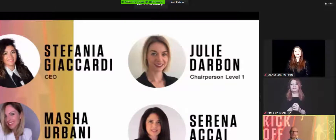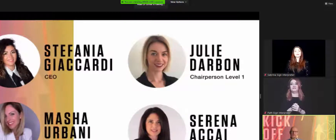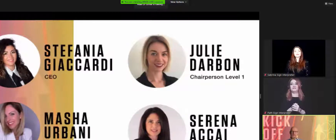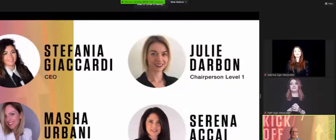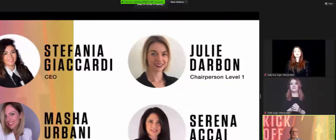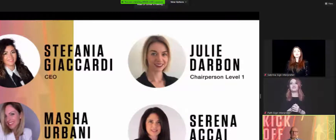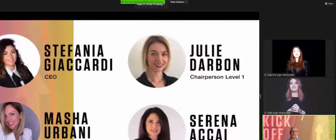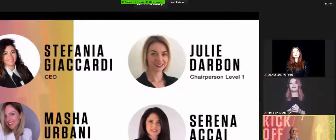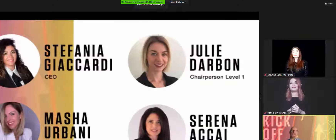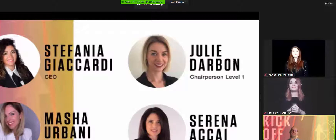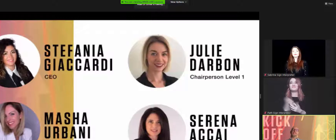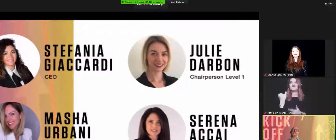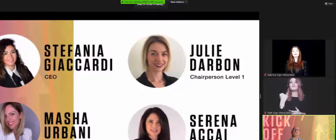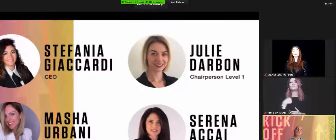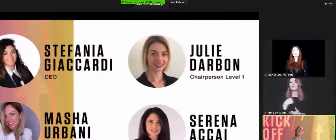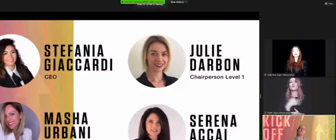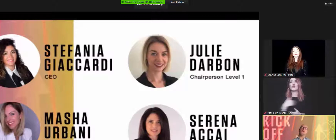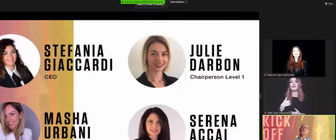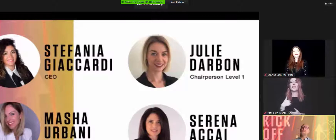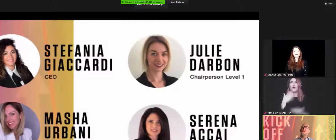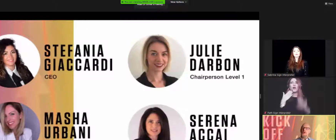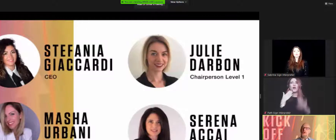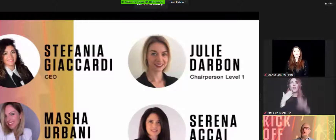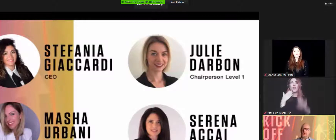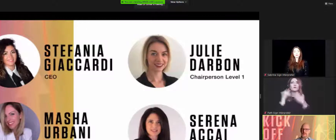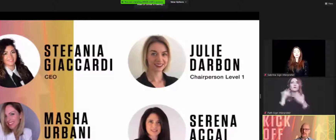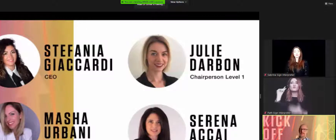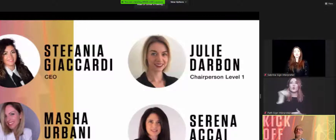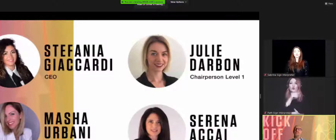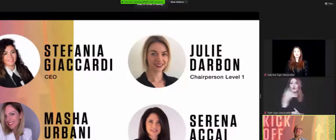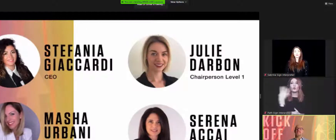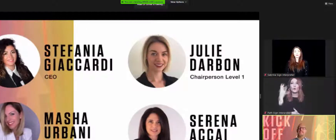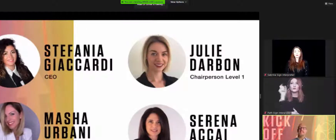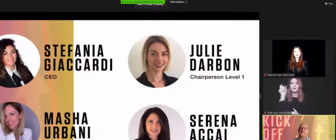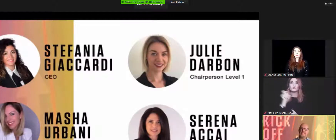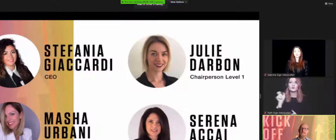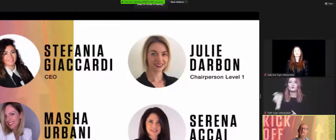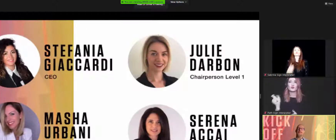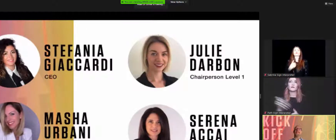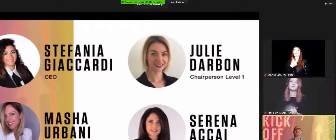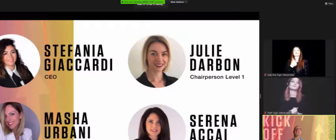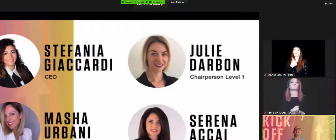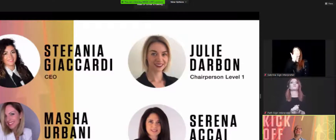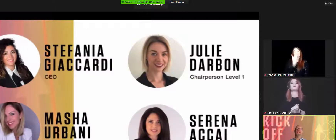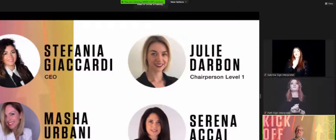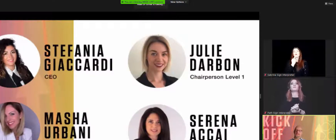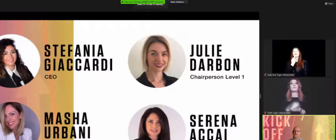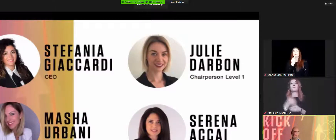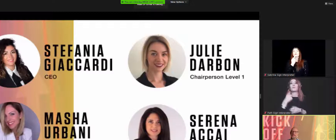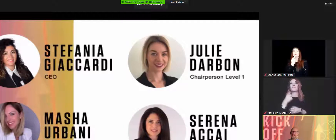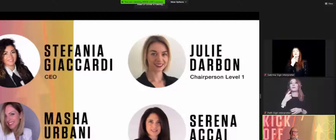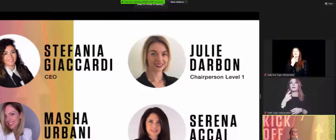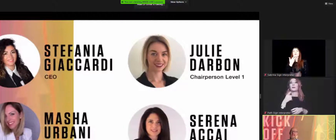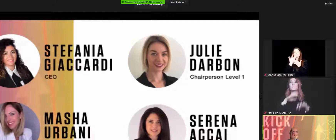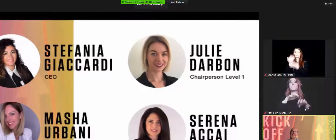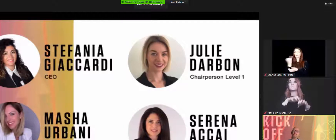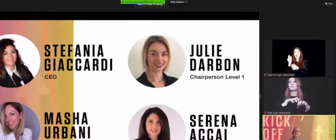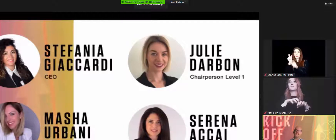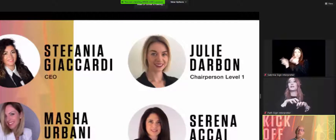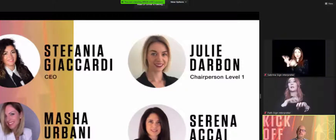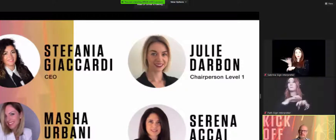persons. Because yes, for the most of you, you know them and you see this as leaders, maybe as legends, right?